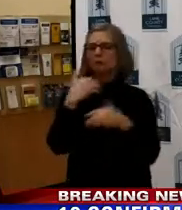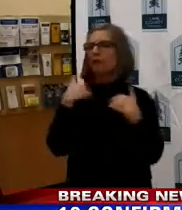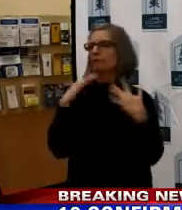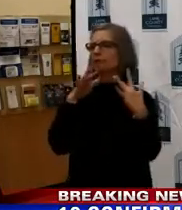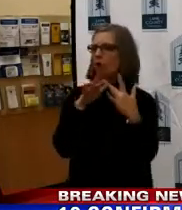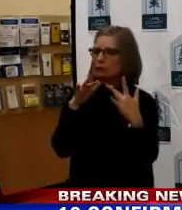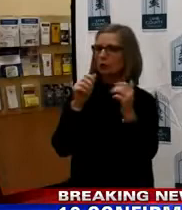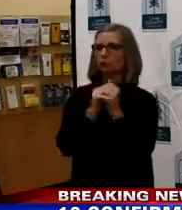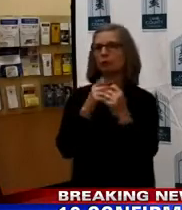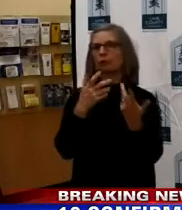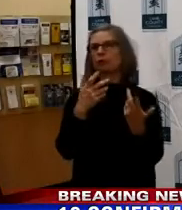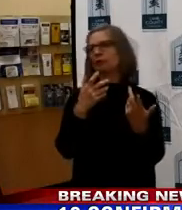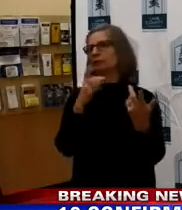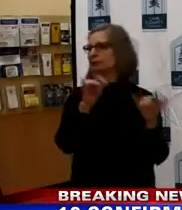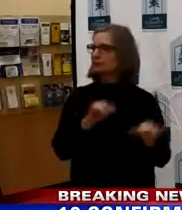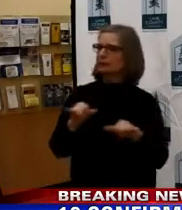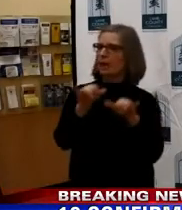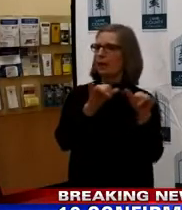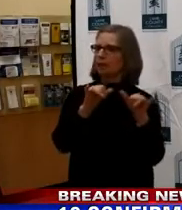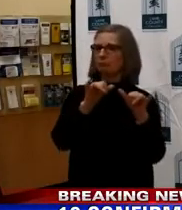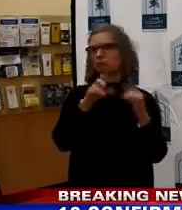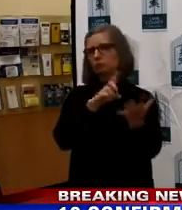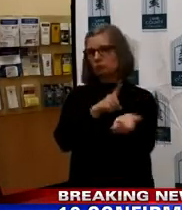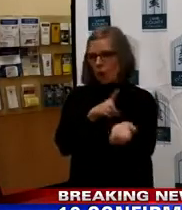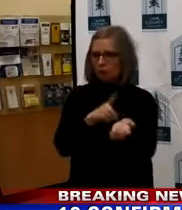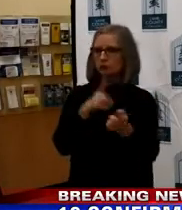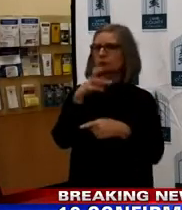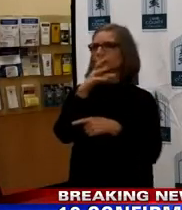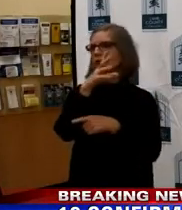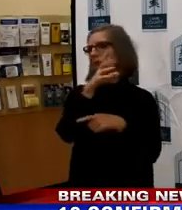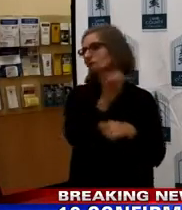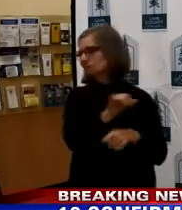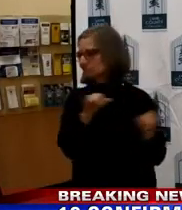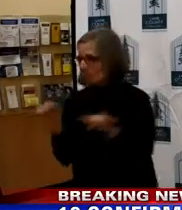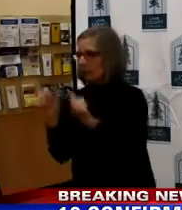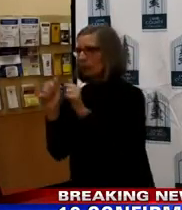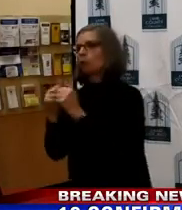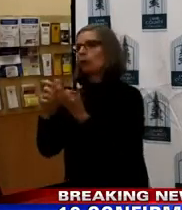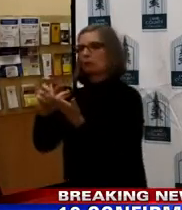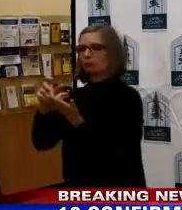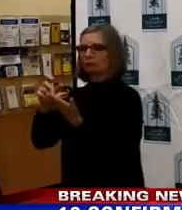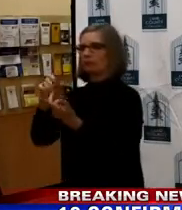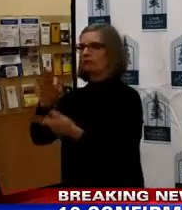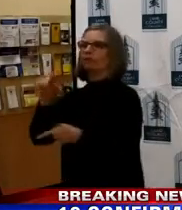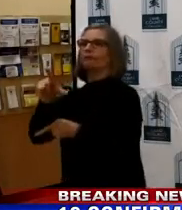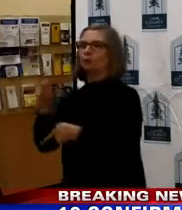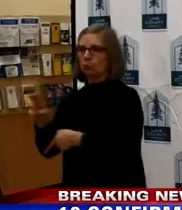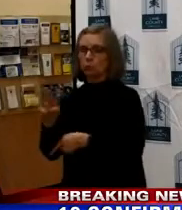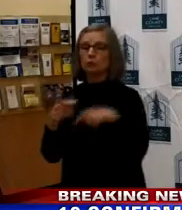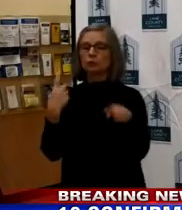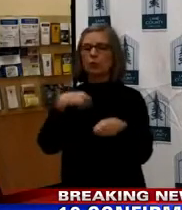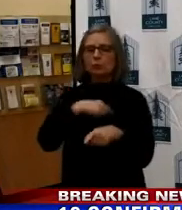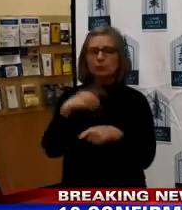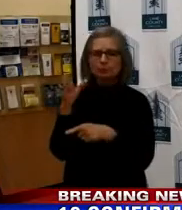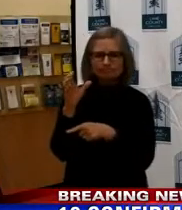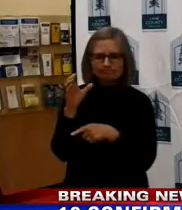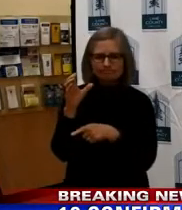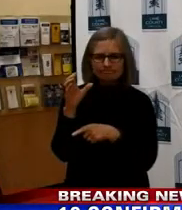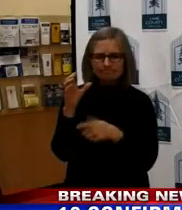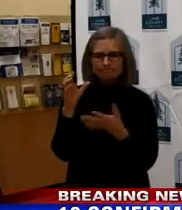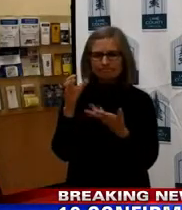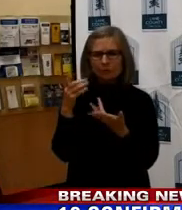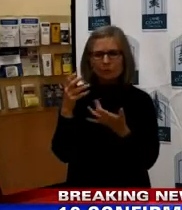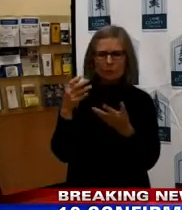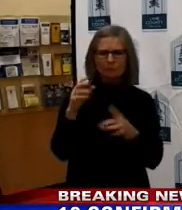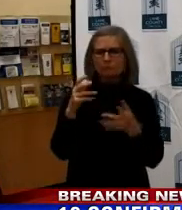say, influenza. So what we're looking for is ways to collect that data, potentially even self-reporting, and then being able to